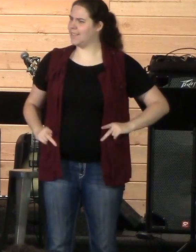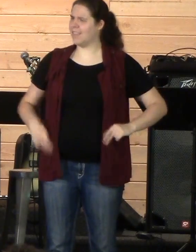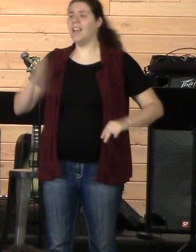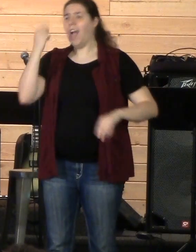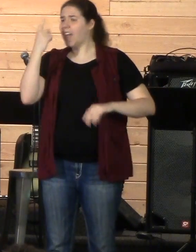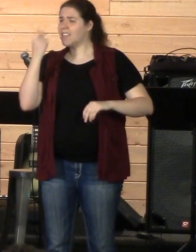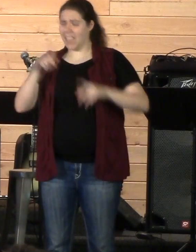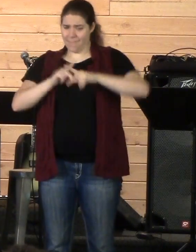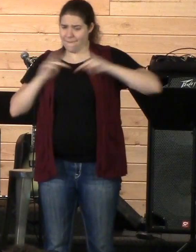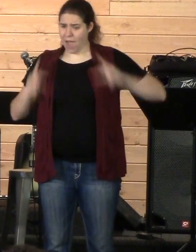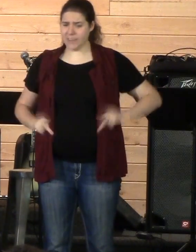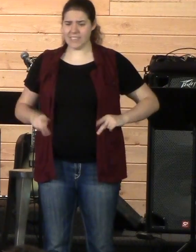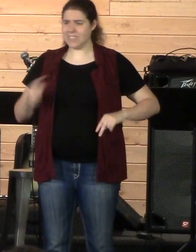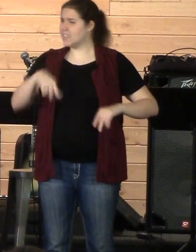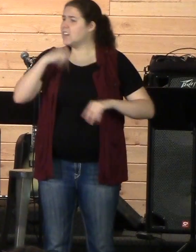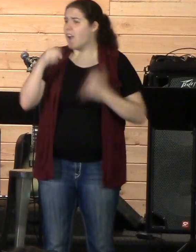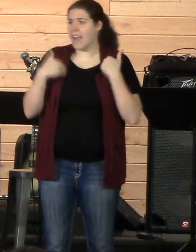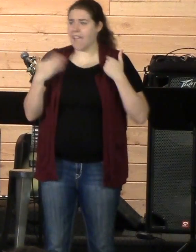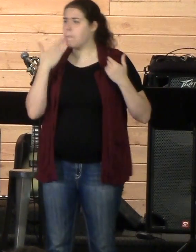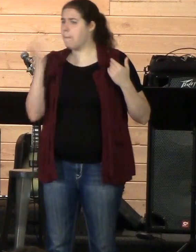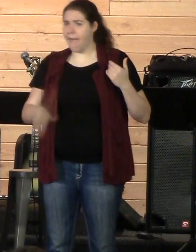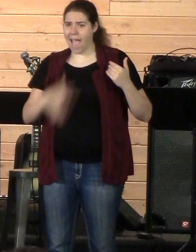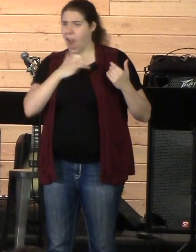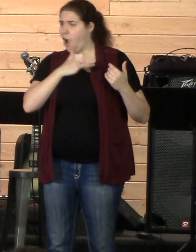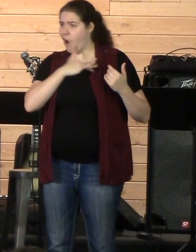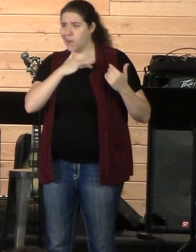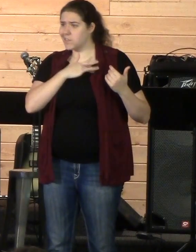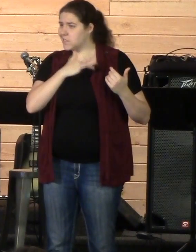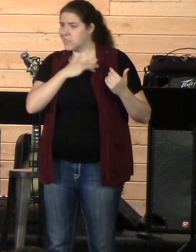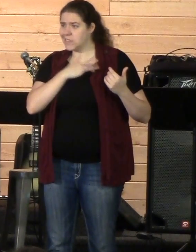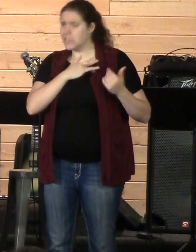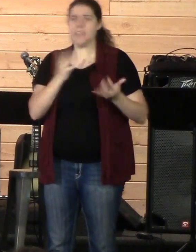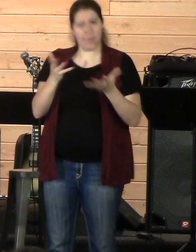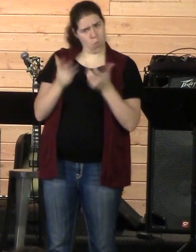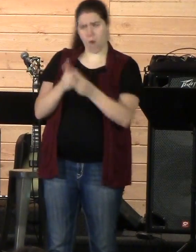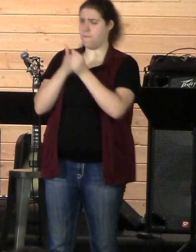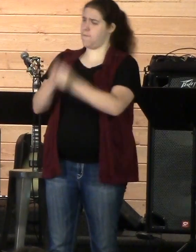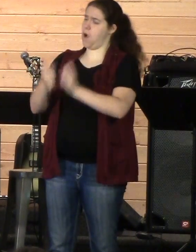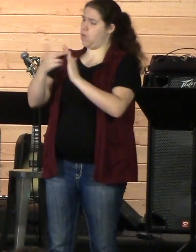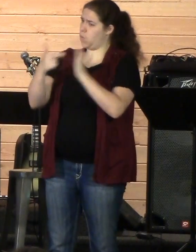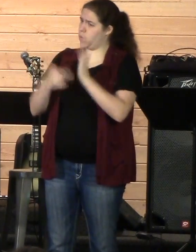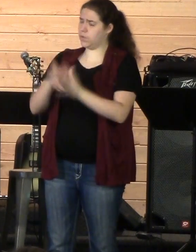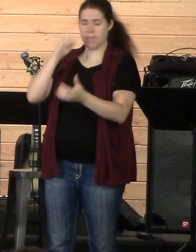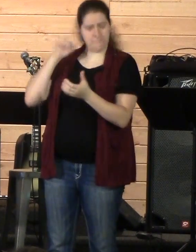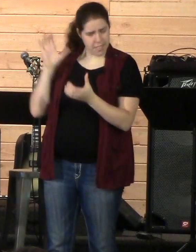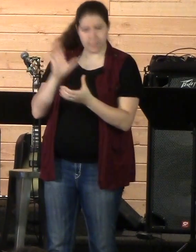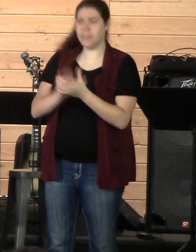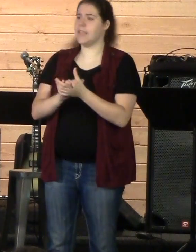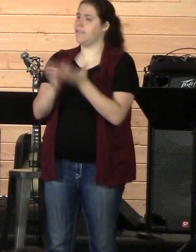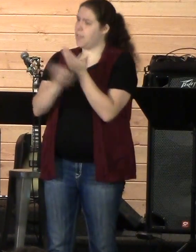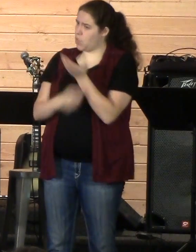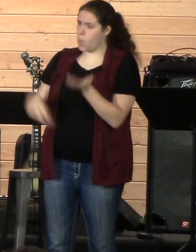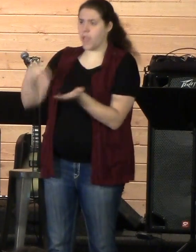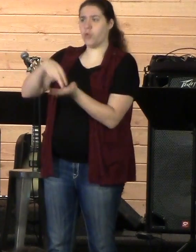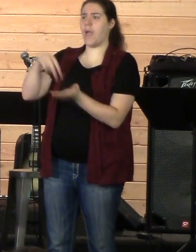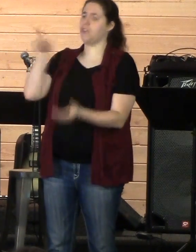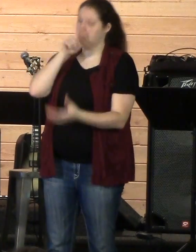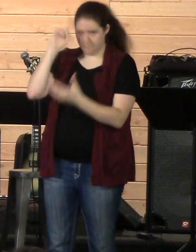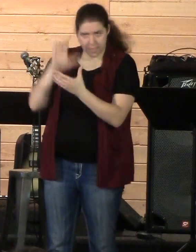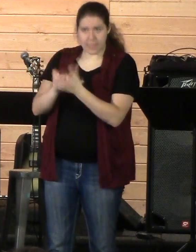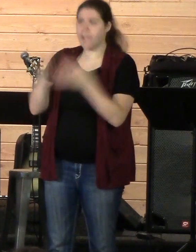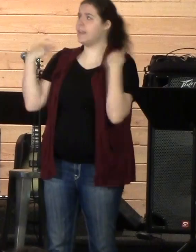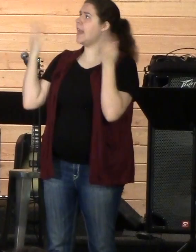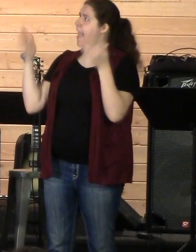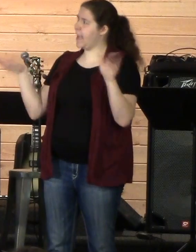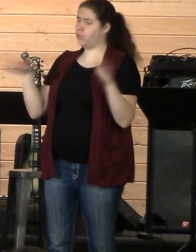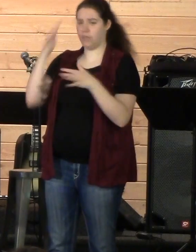bad-hearted people in the beginning. They wanted to follow the rules. They believed in the resurrection. The Pharisees believed in angels, and they believed in